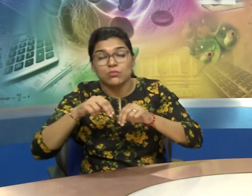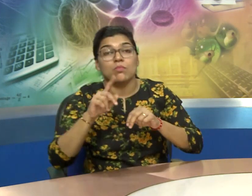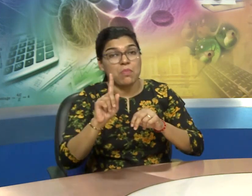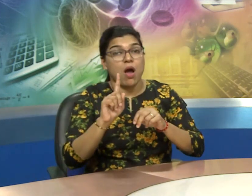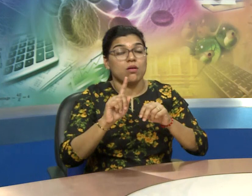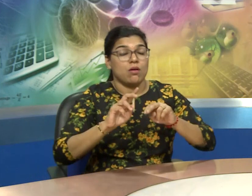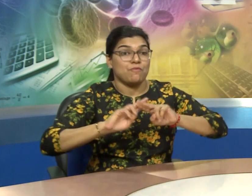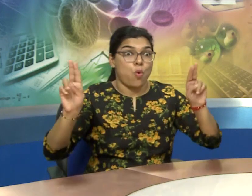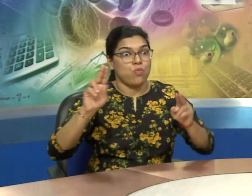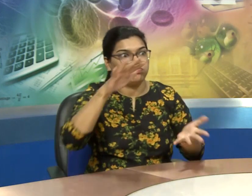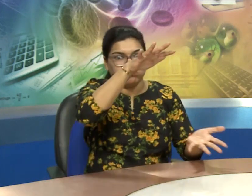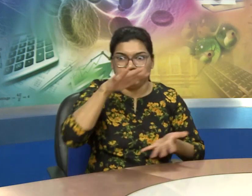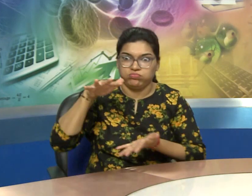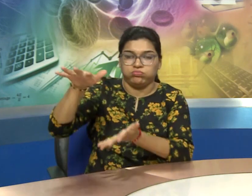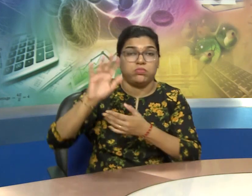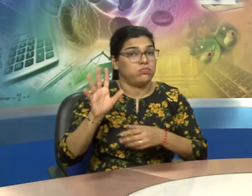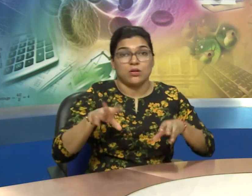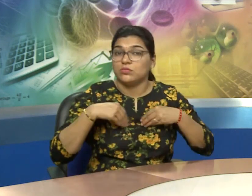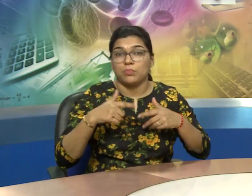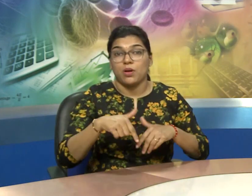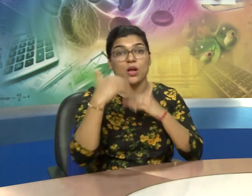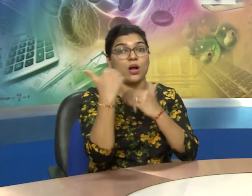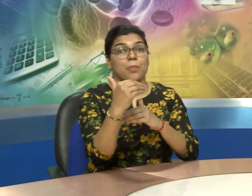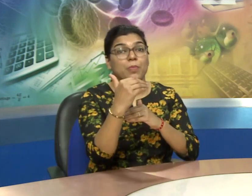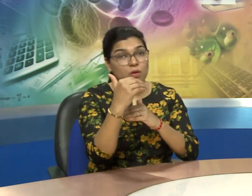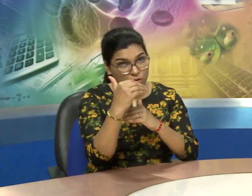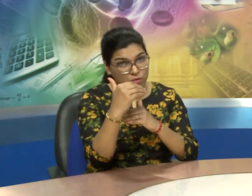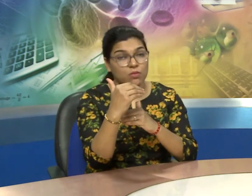to readers under certain terms and conditions.